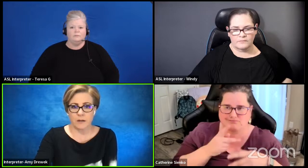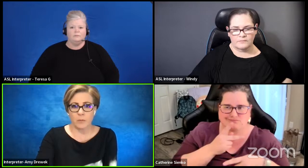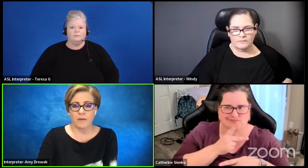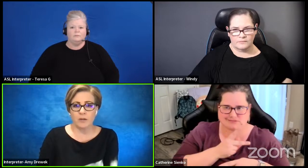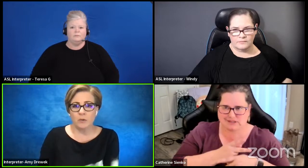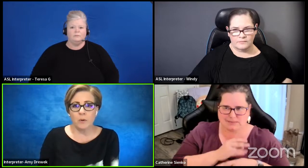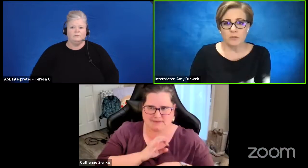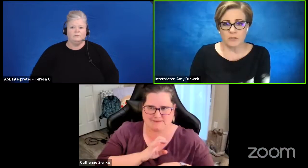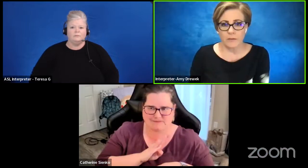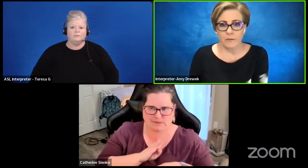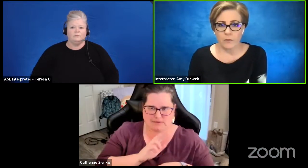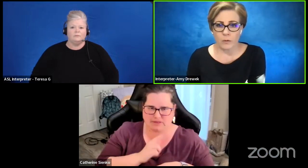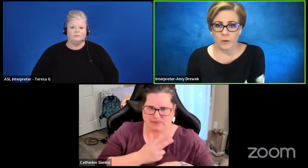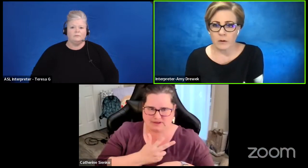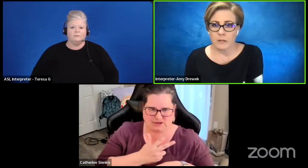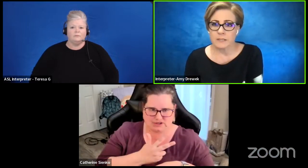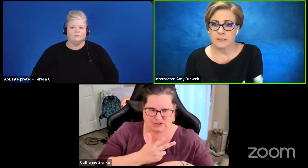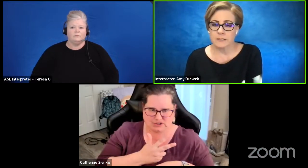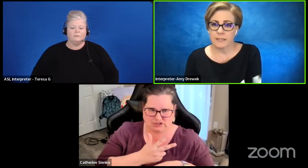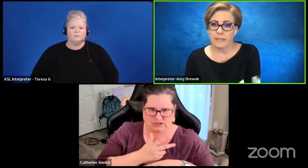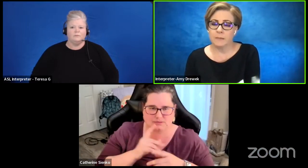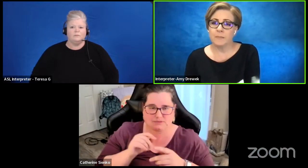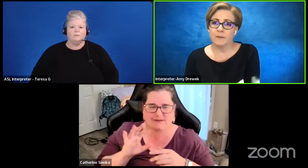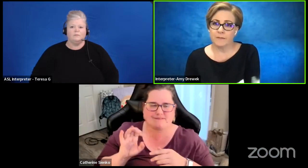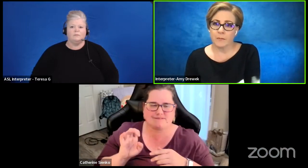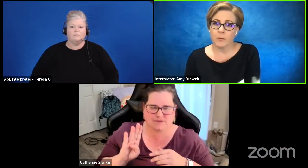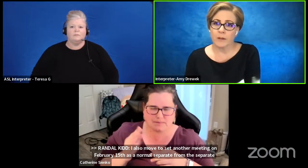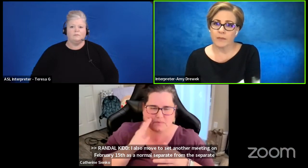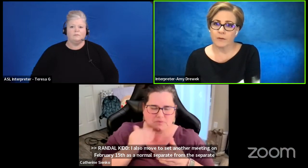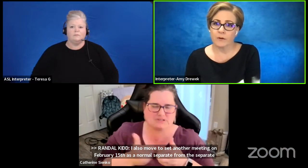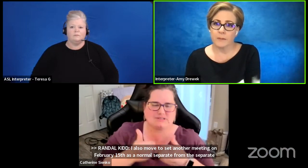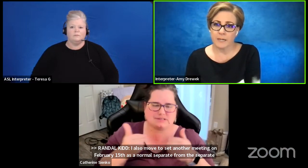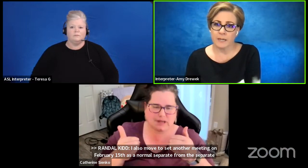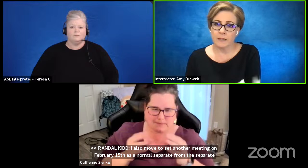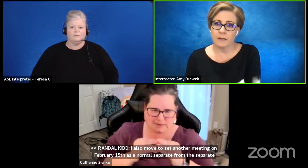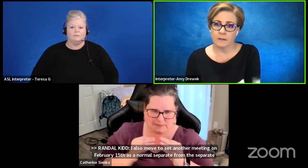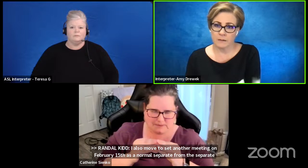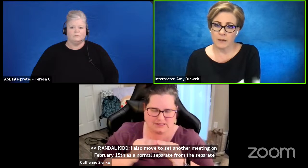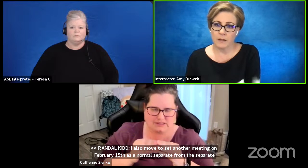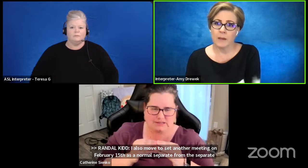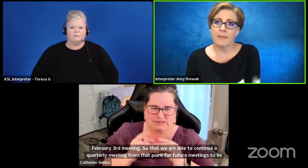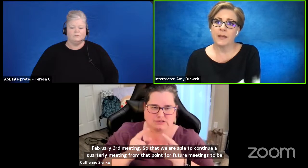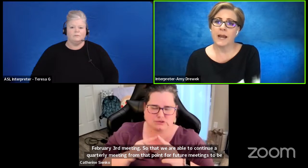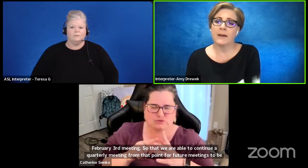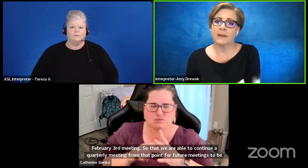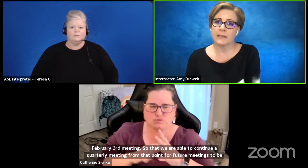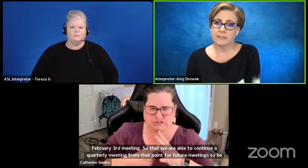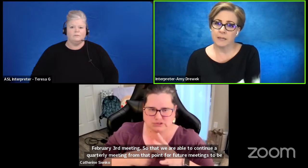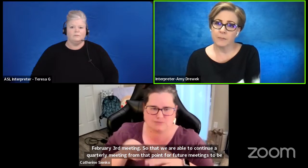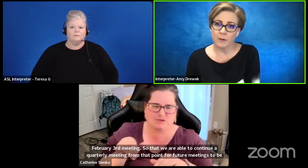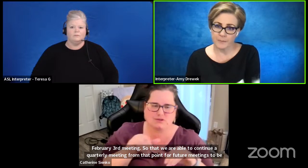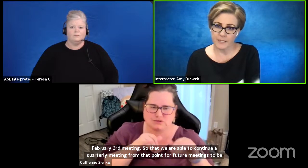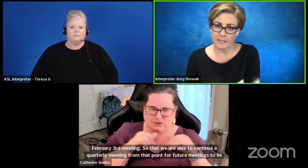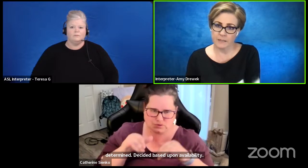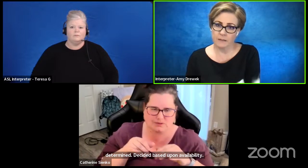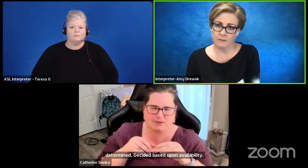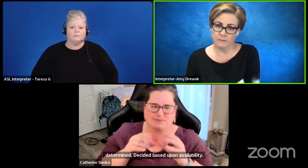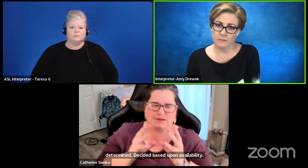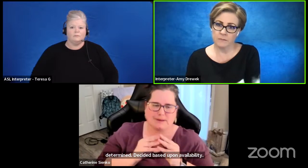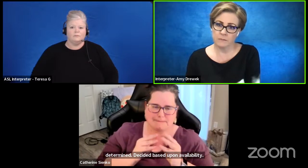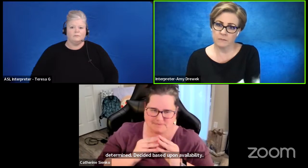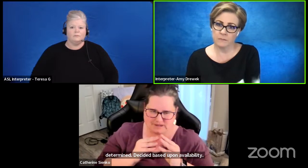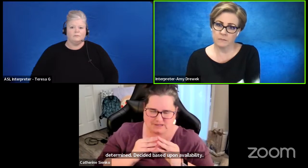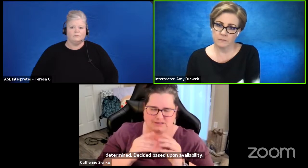This is Commissioner Cienko. We have a new motion on the floor, is to keep the February 3rd meeting and then have a